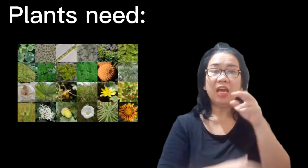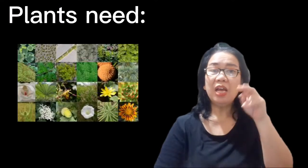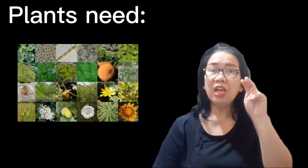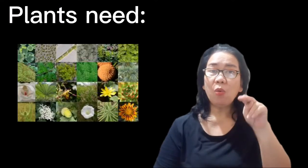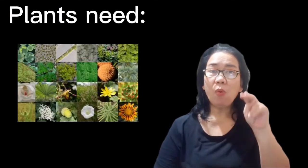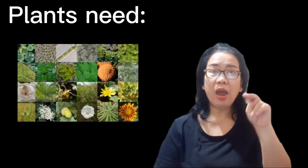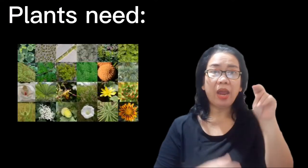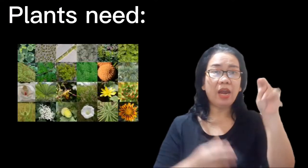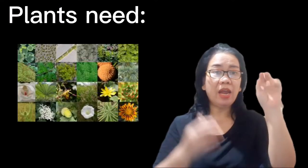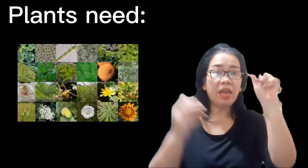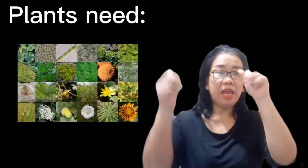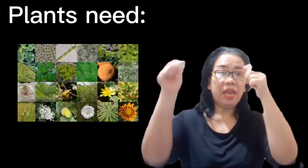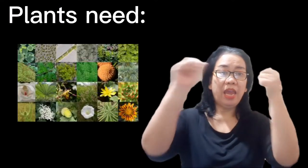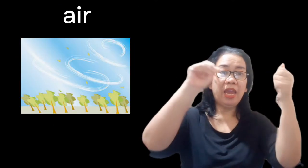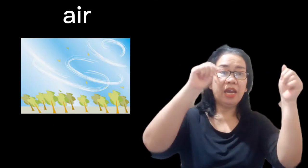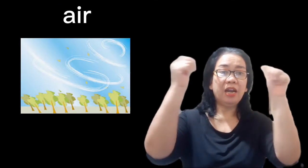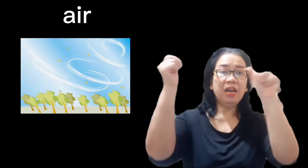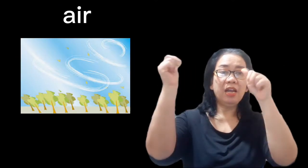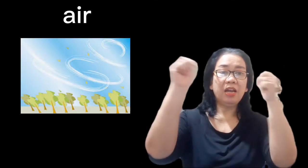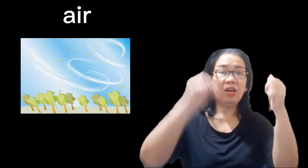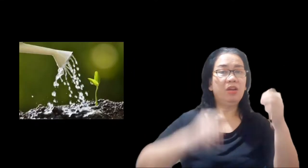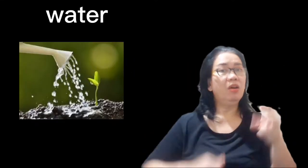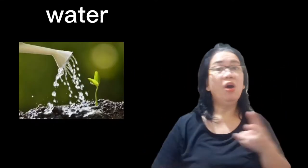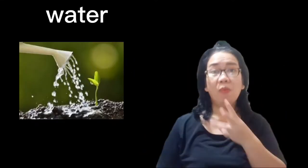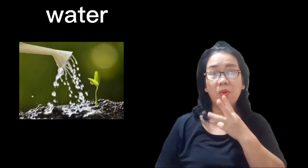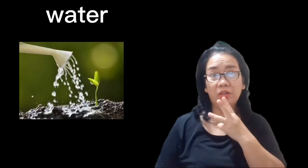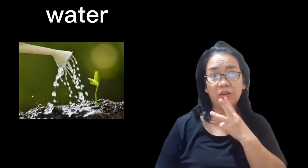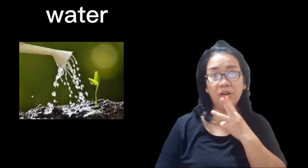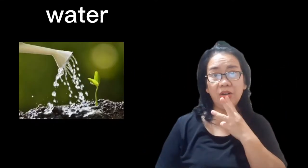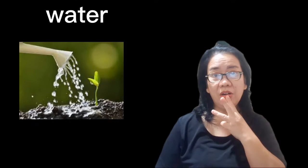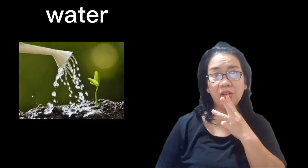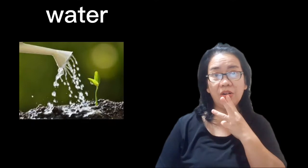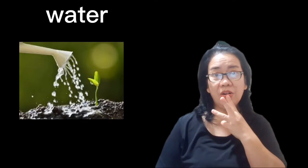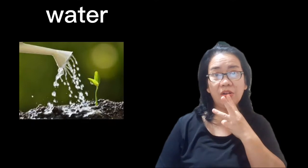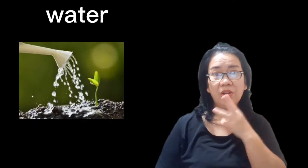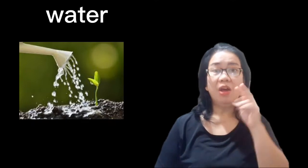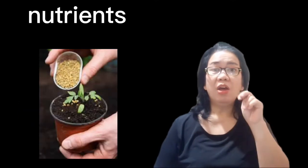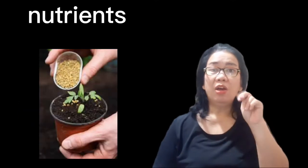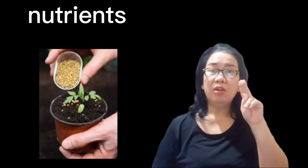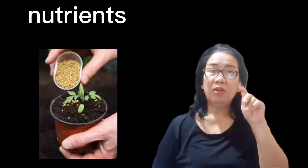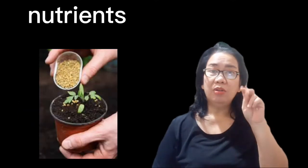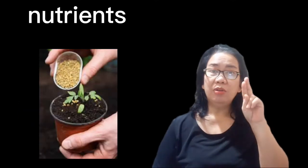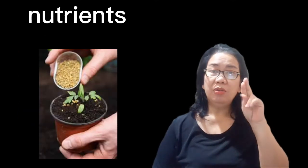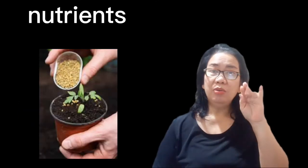Plants require air, water,